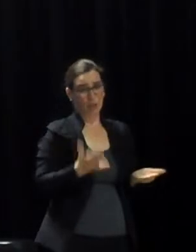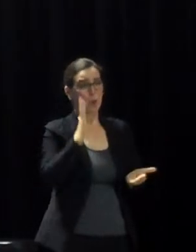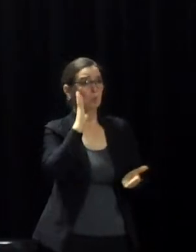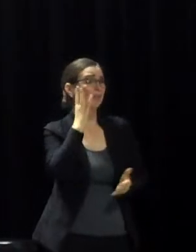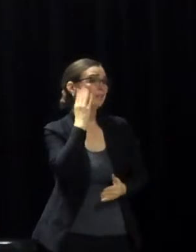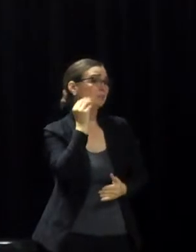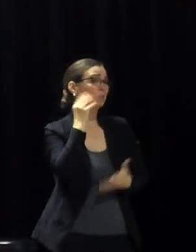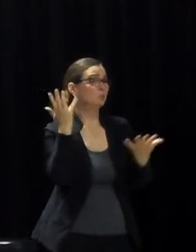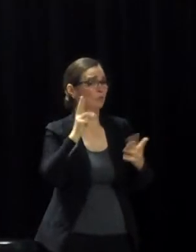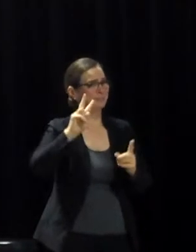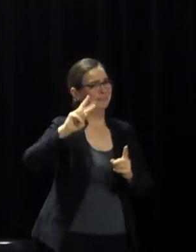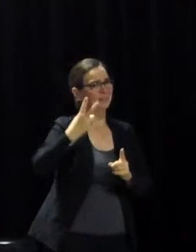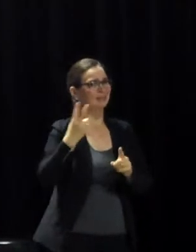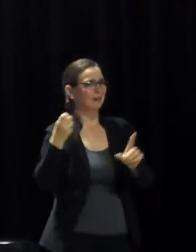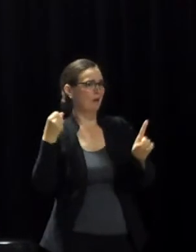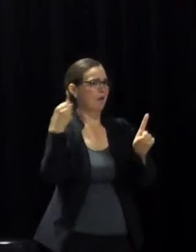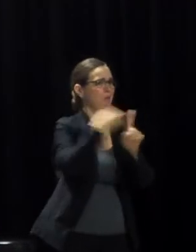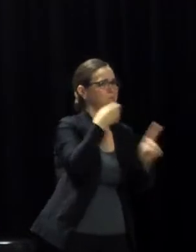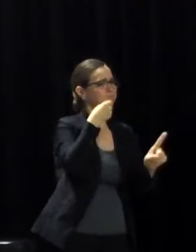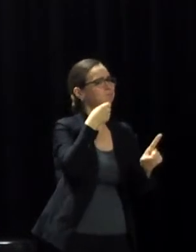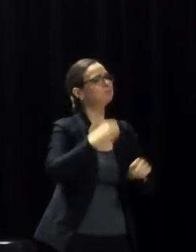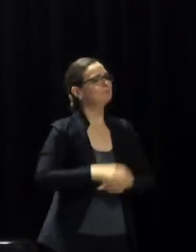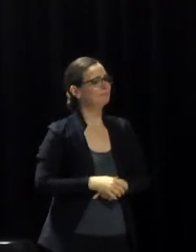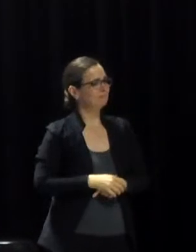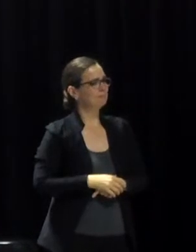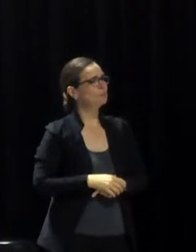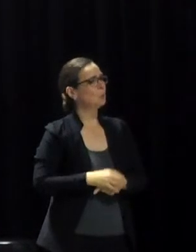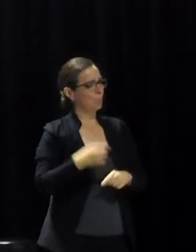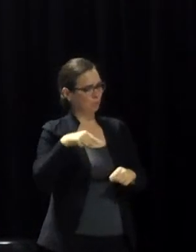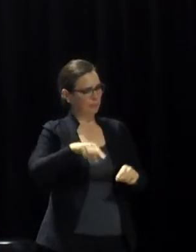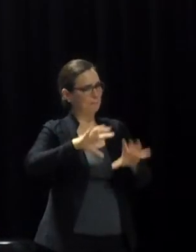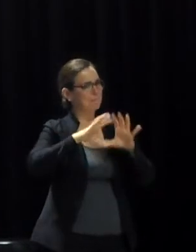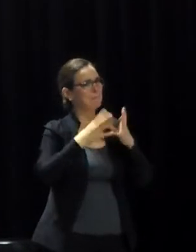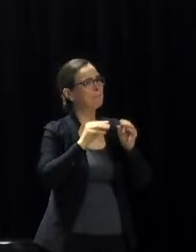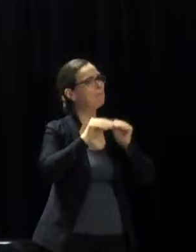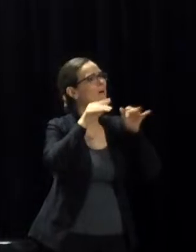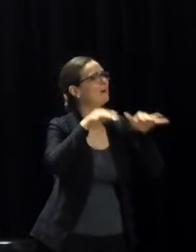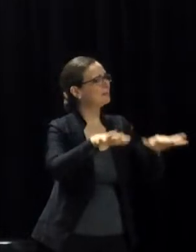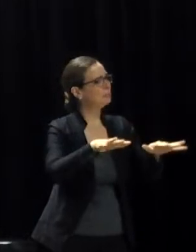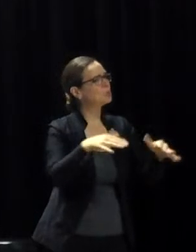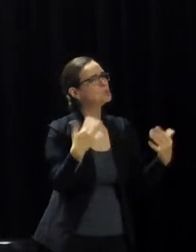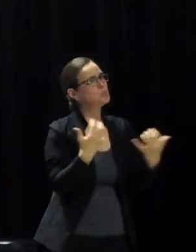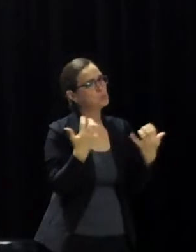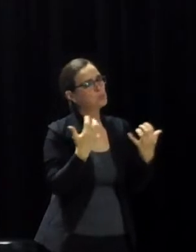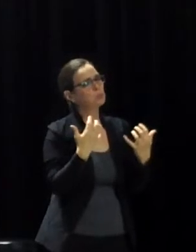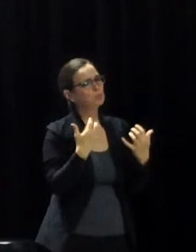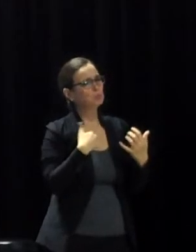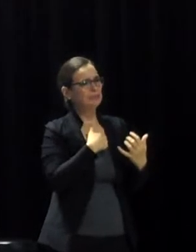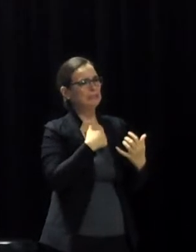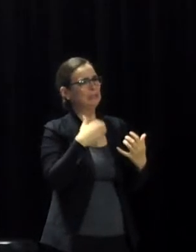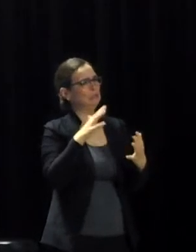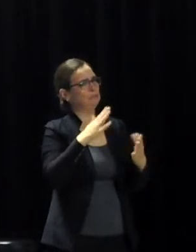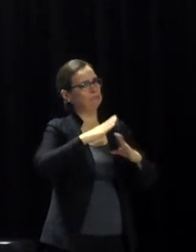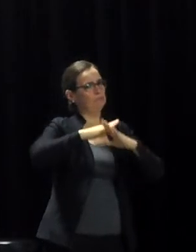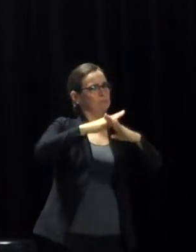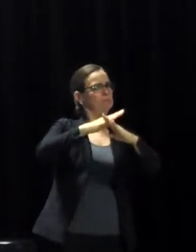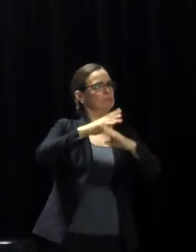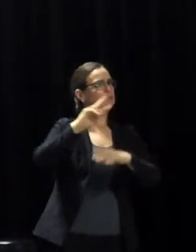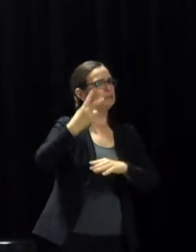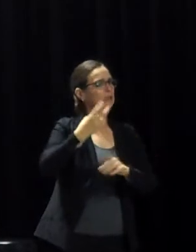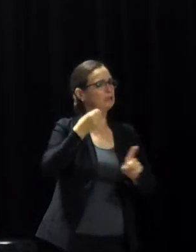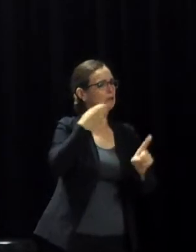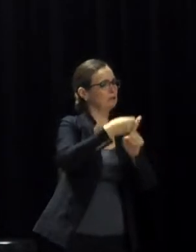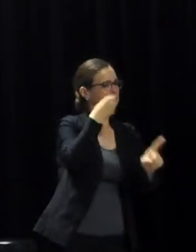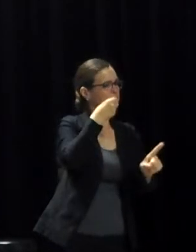at this for myself is the hospitalizations. A second wave to me is when we have hospital numbers where we had them in